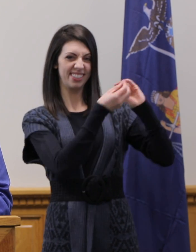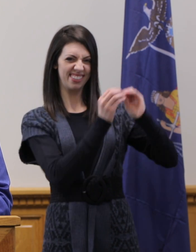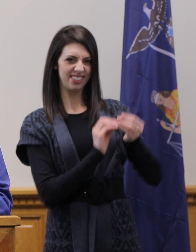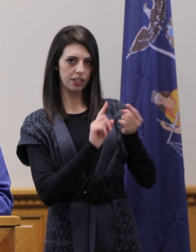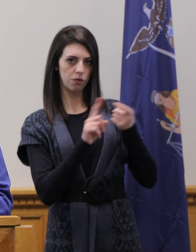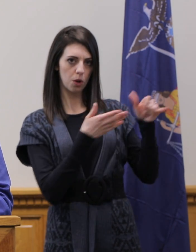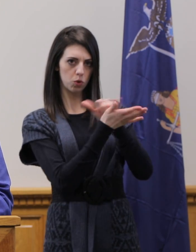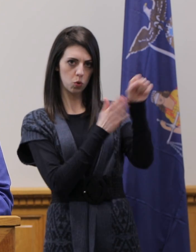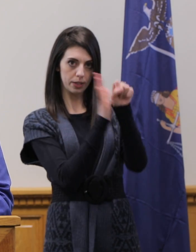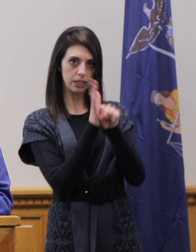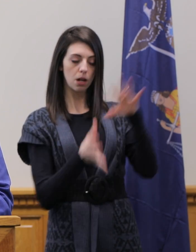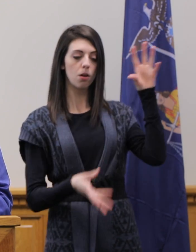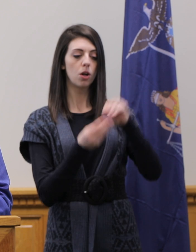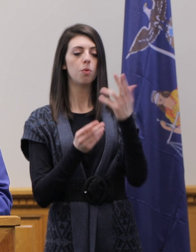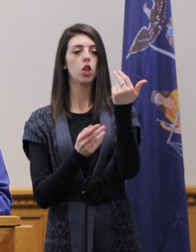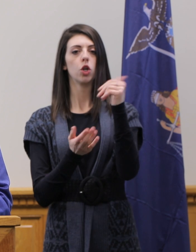State, a total of